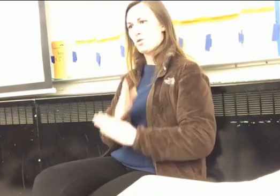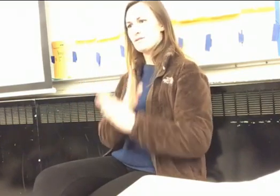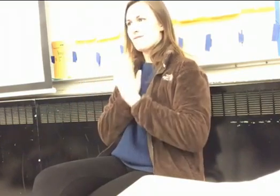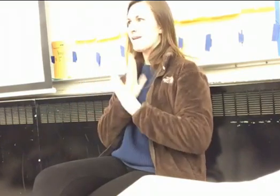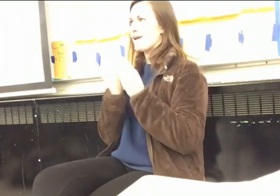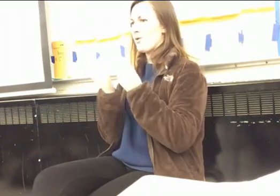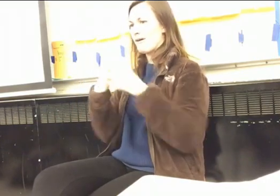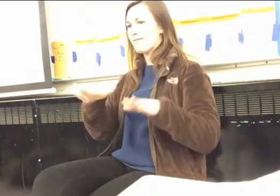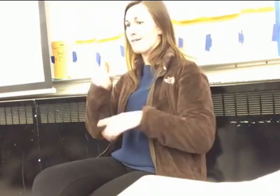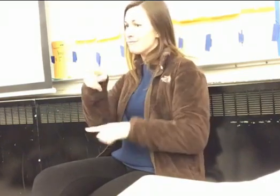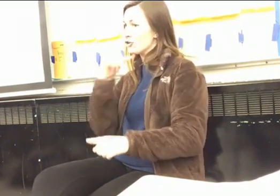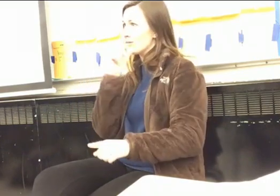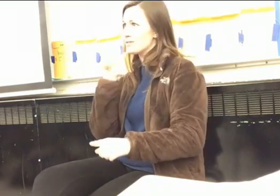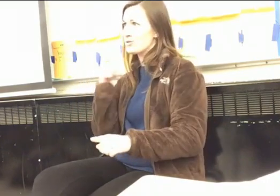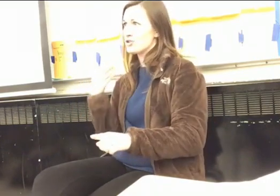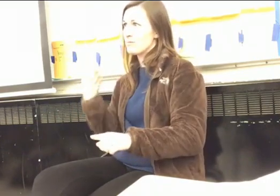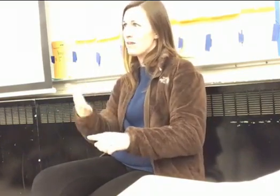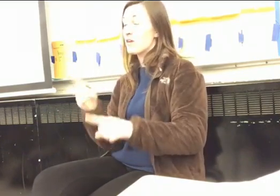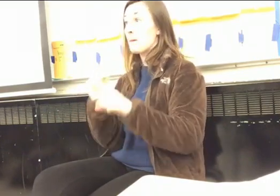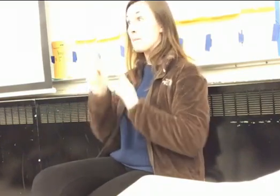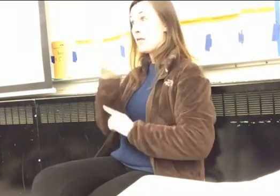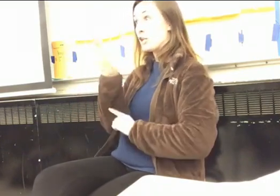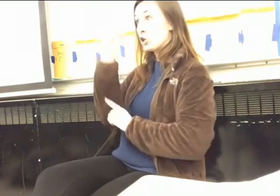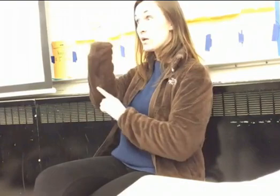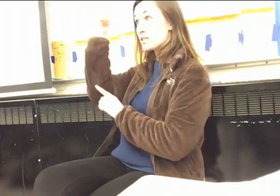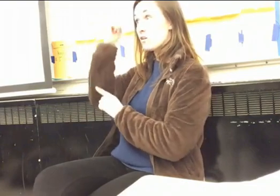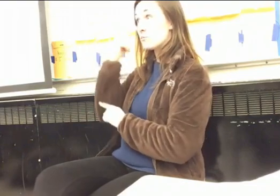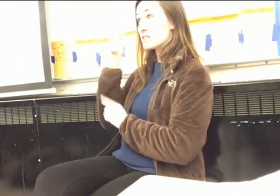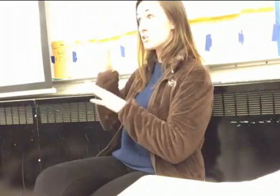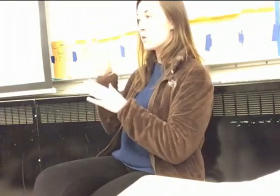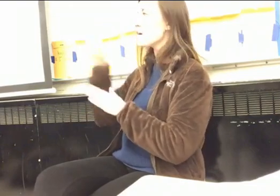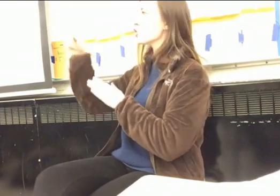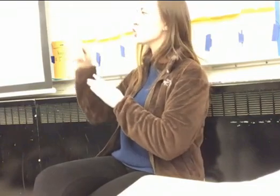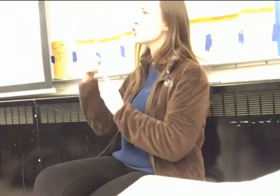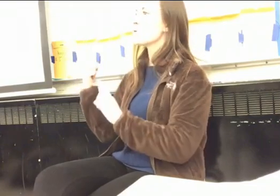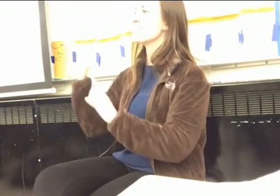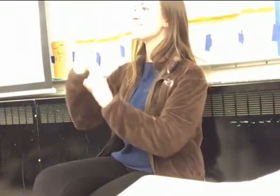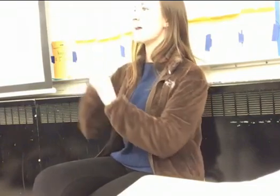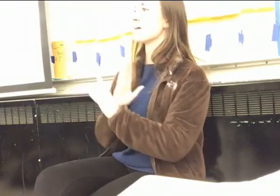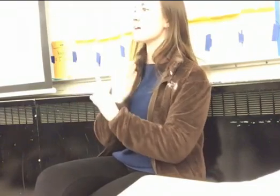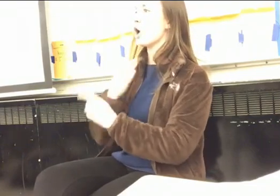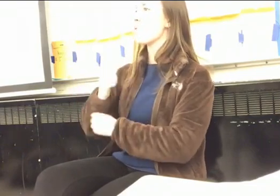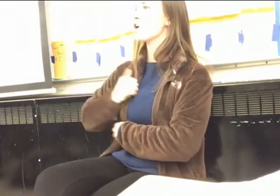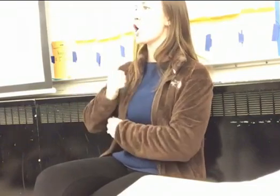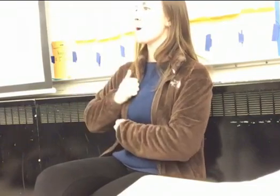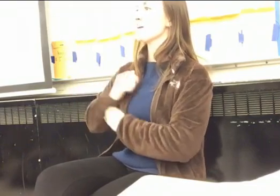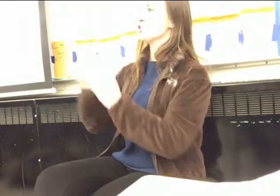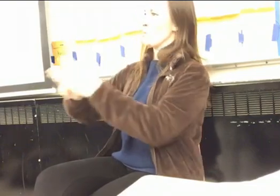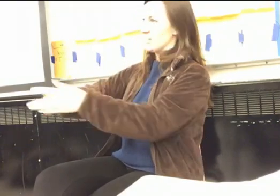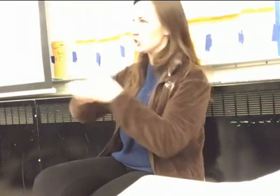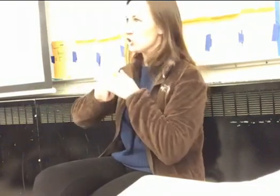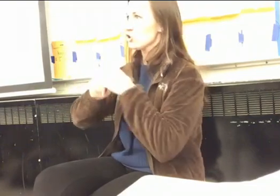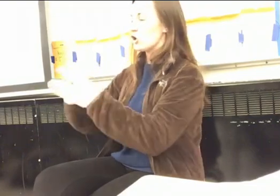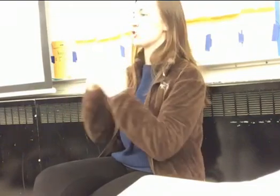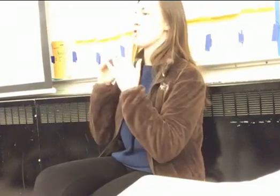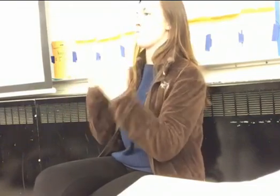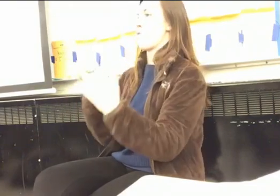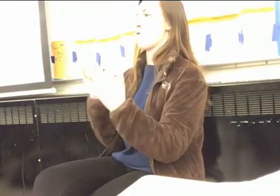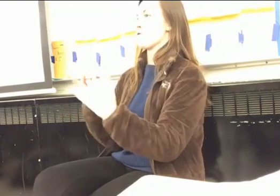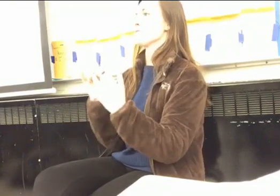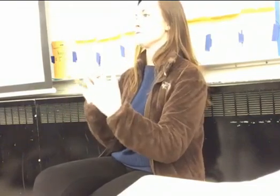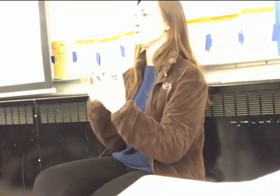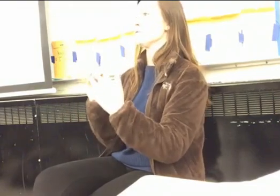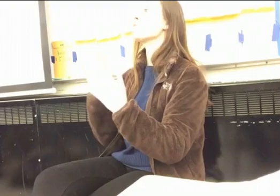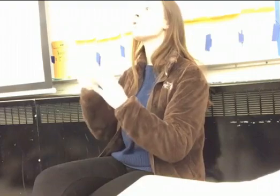anyways. American government sees you've now attacked our army. That's an act of war. And it begins the U.S. Indian Wars. Now, what